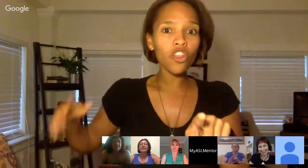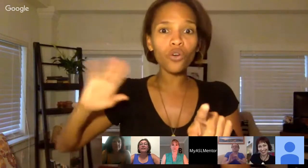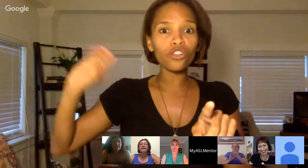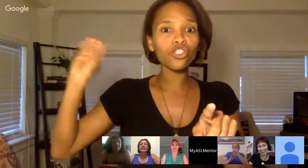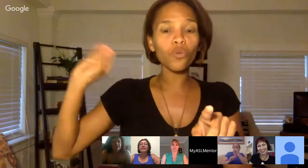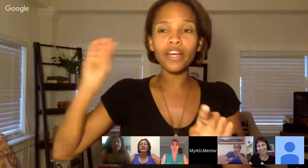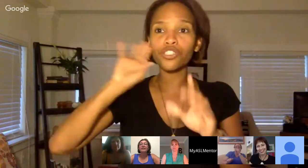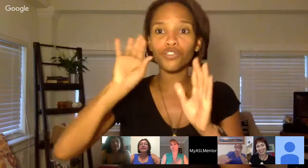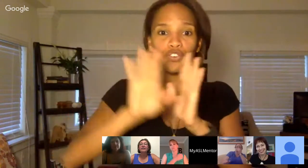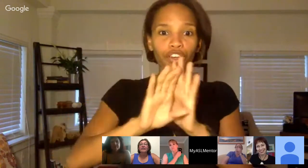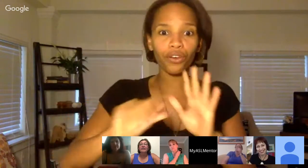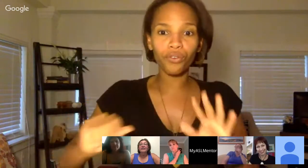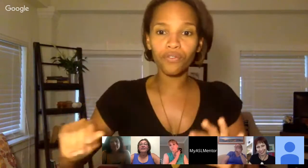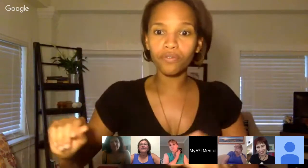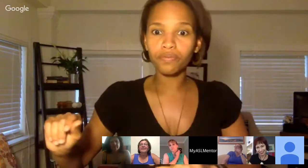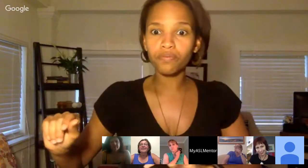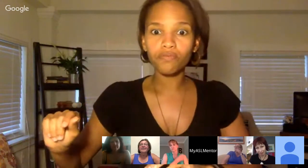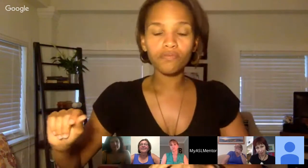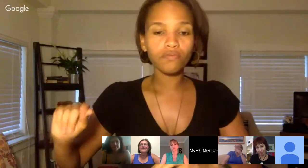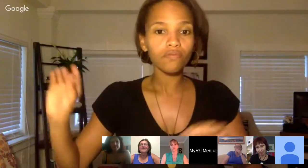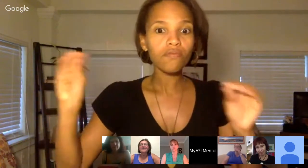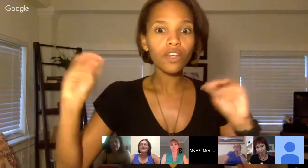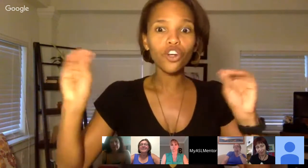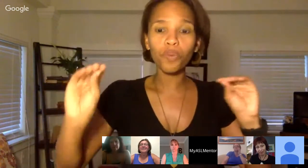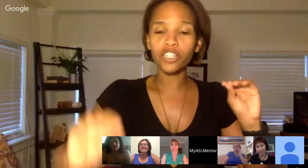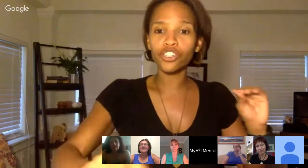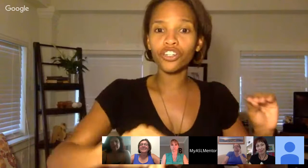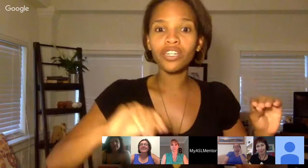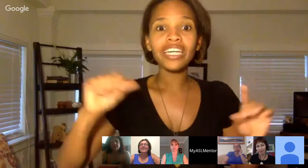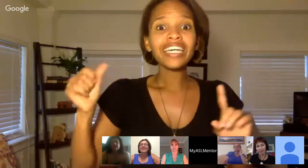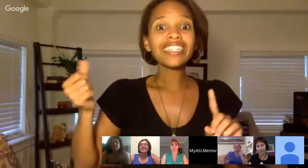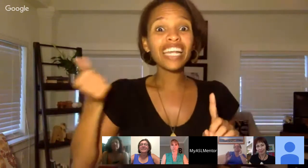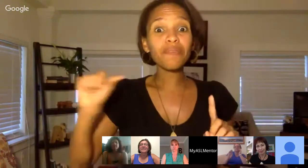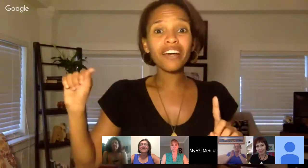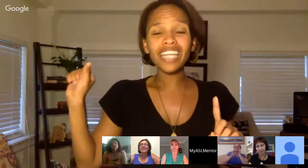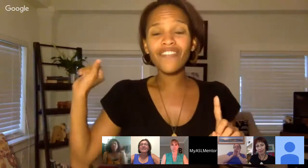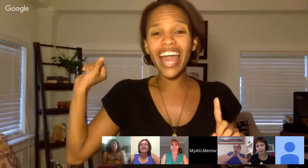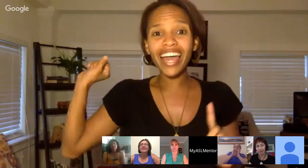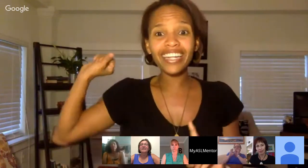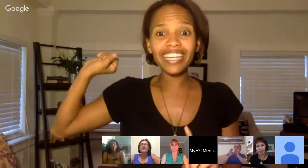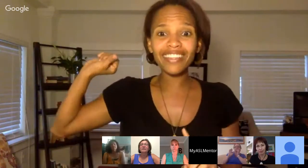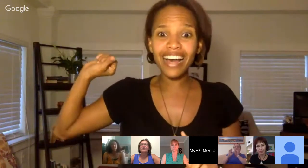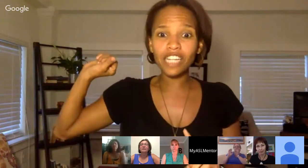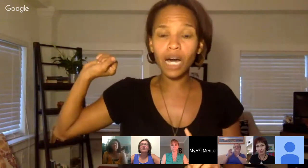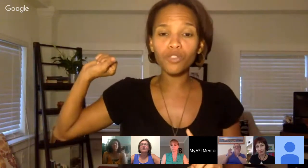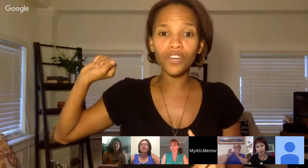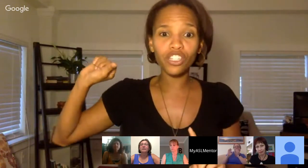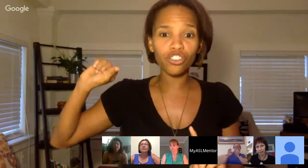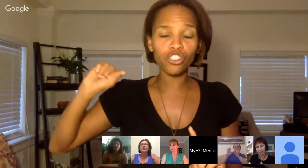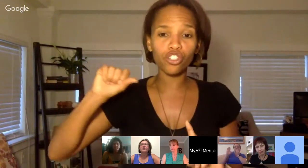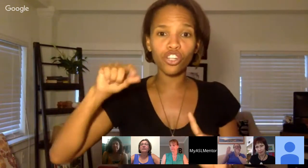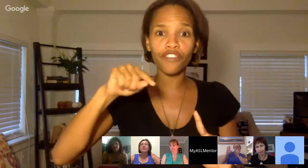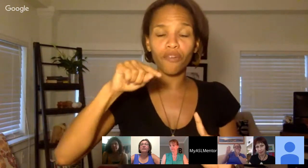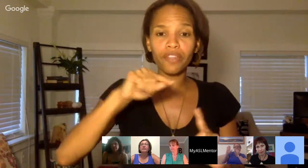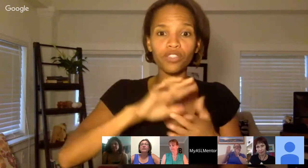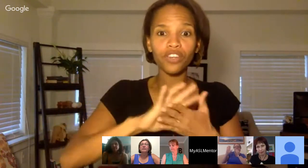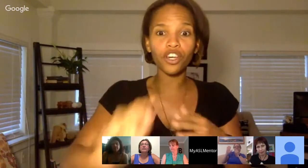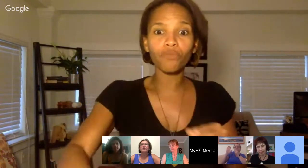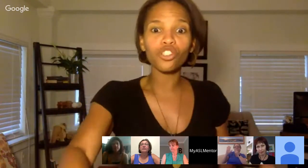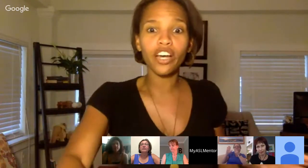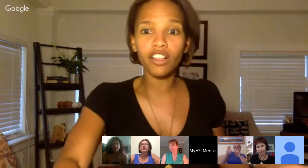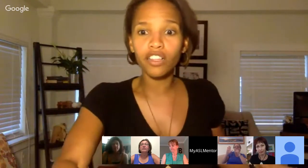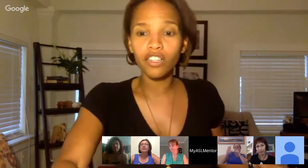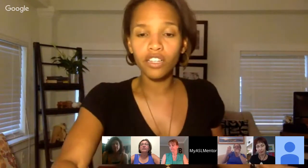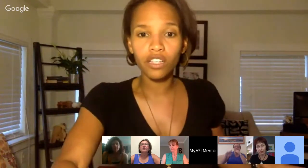Deanna, although there's no picture for you. No picture. Does anybody else have any last observations to share from this